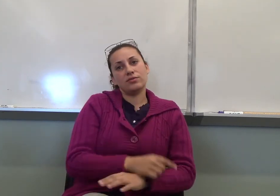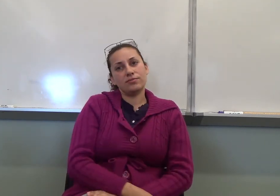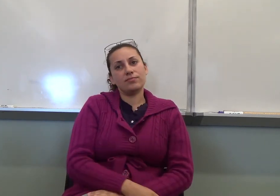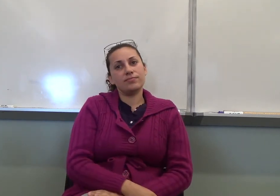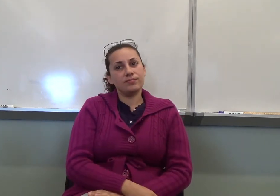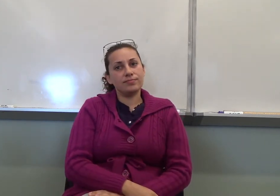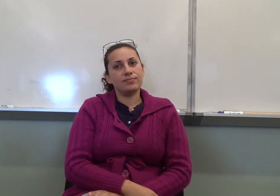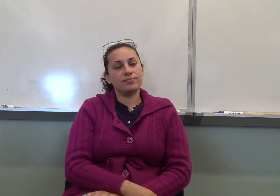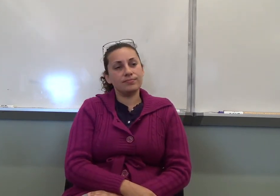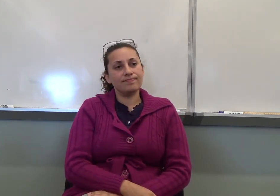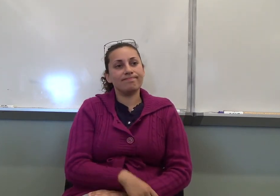Yeah.